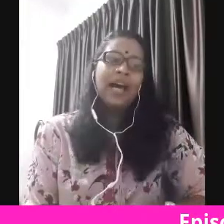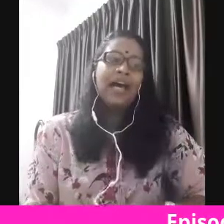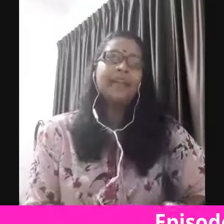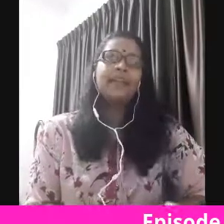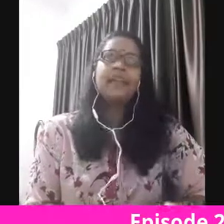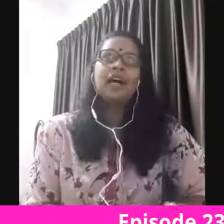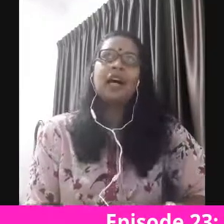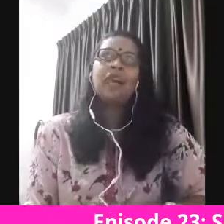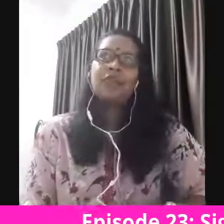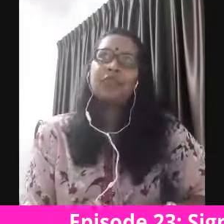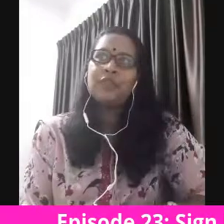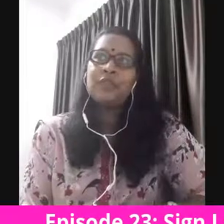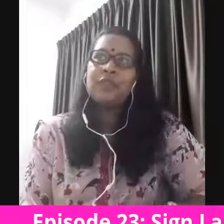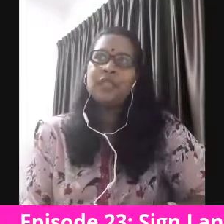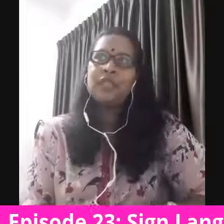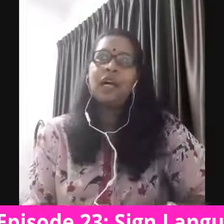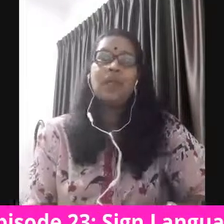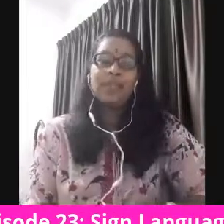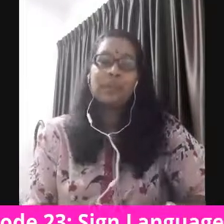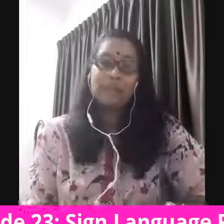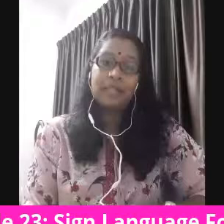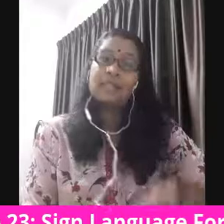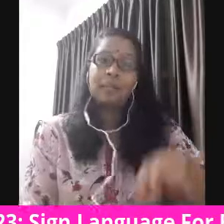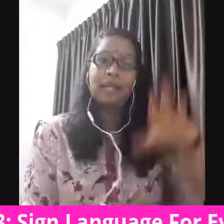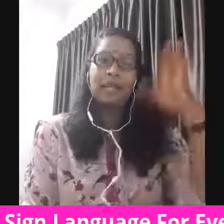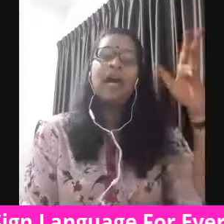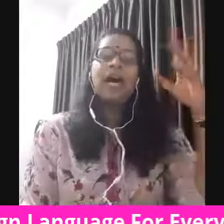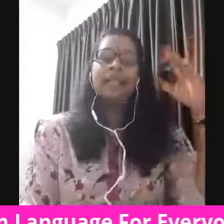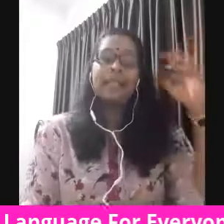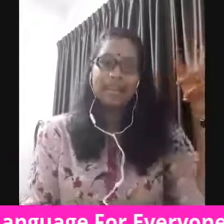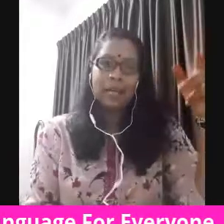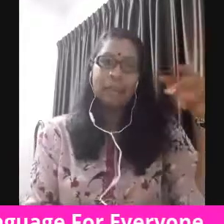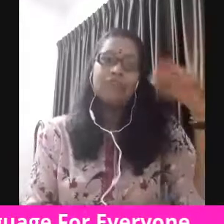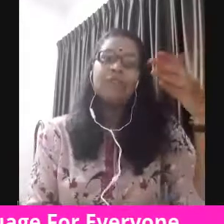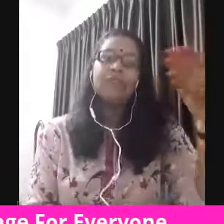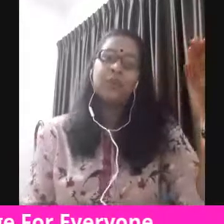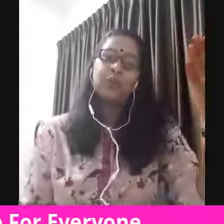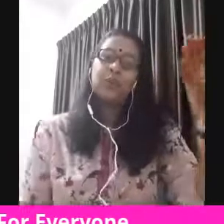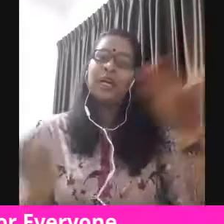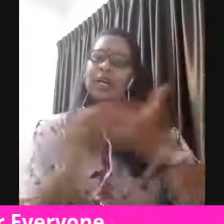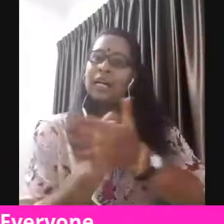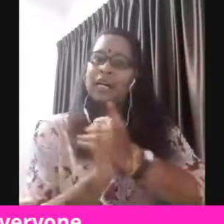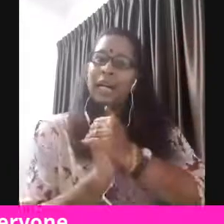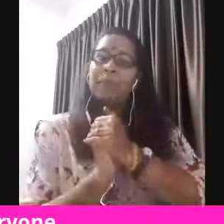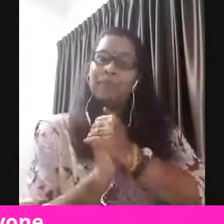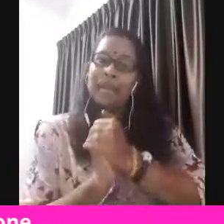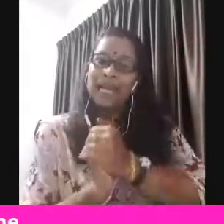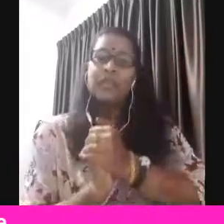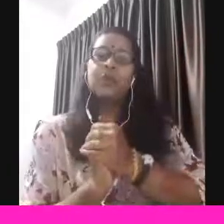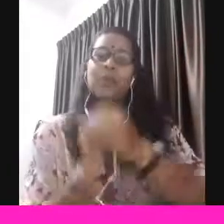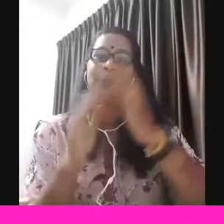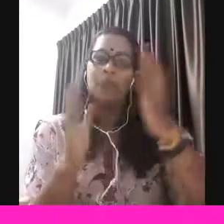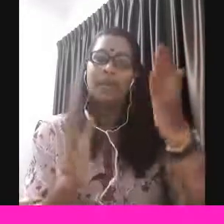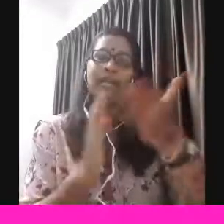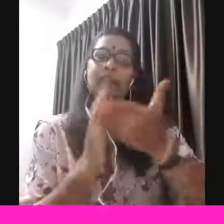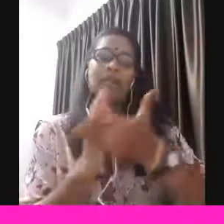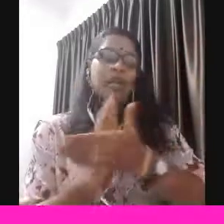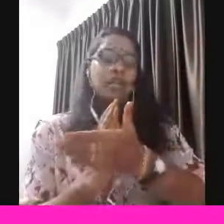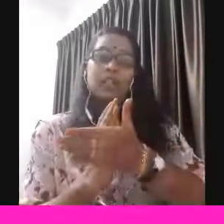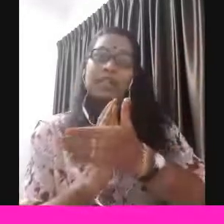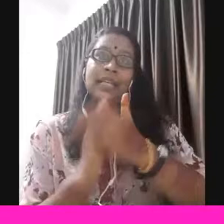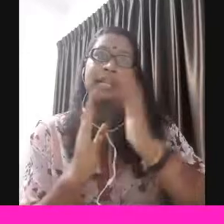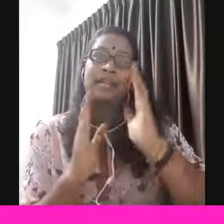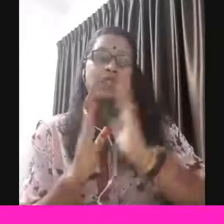education. And then after we finish our STPM, that time we have to Mm-hmm. apply through the book,